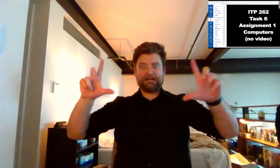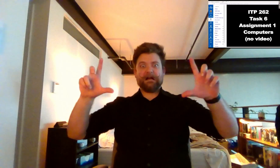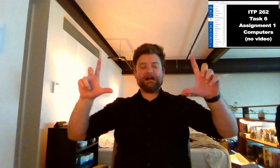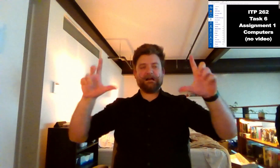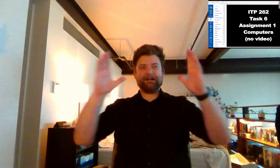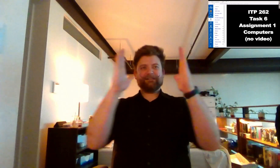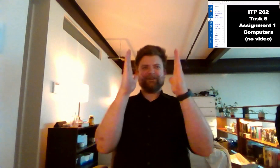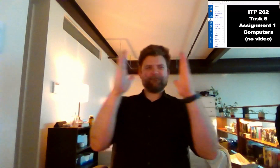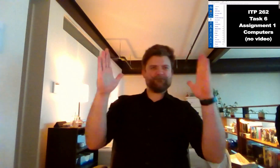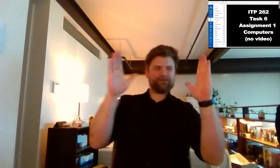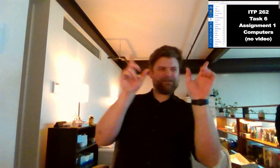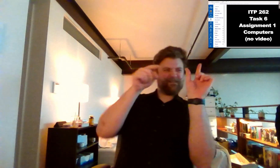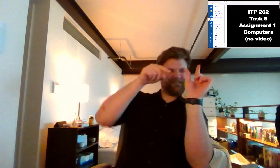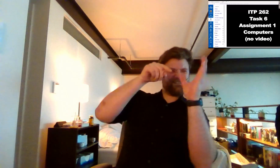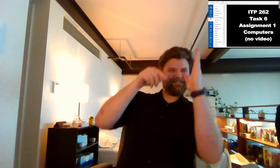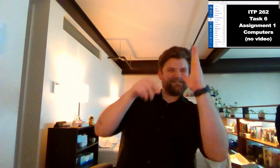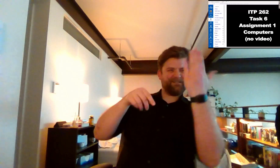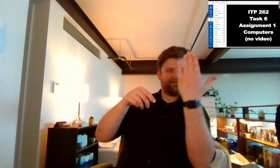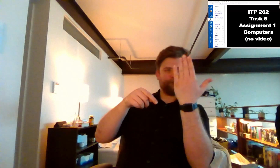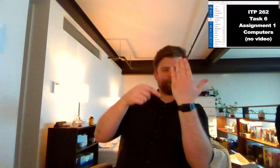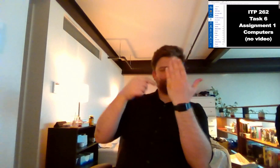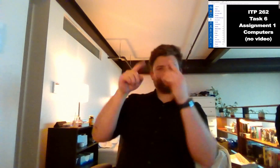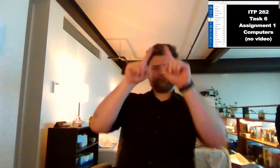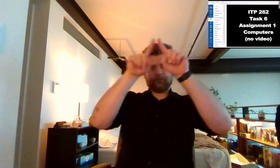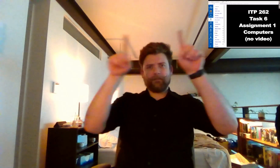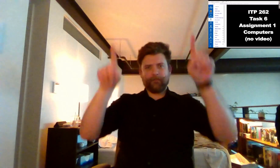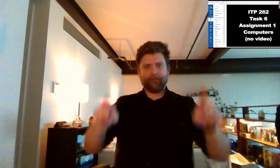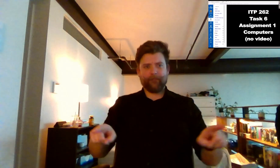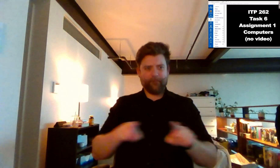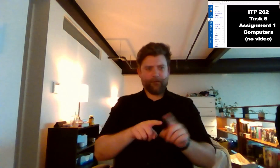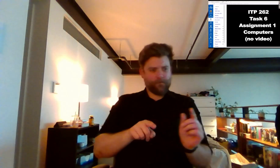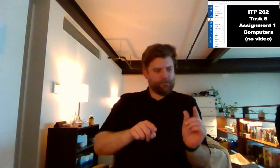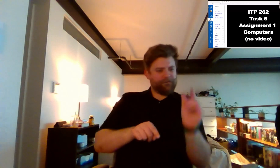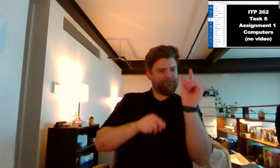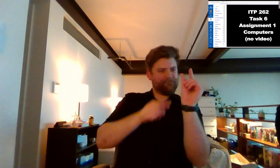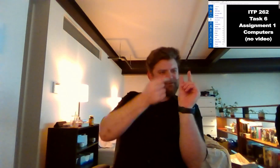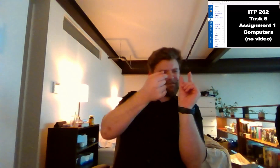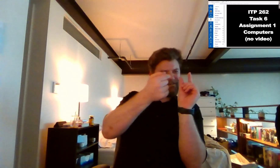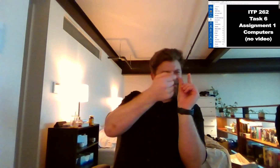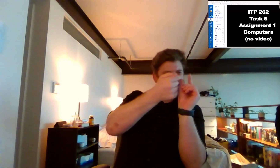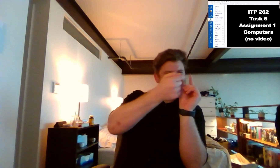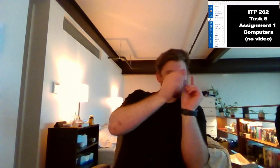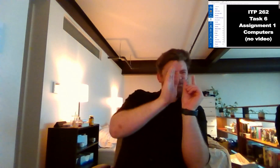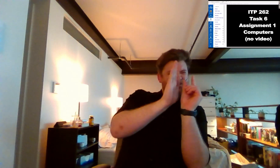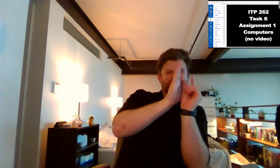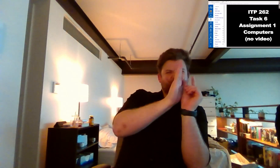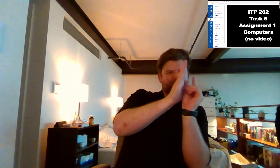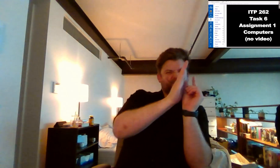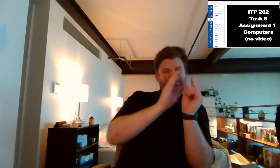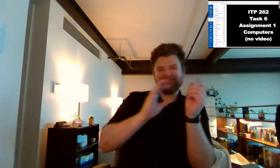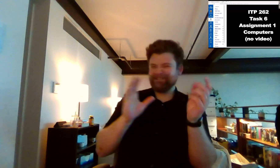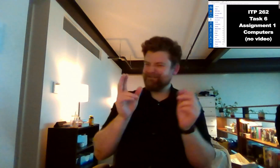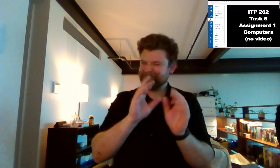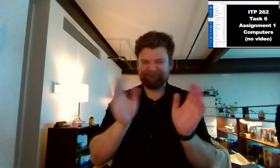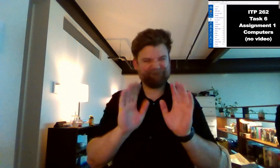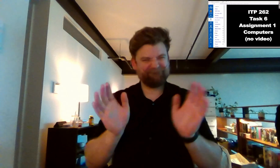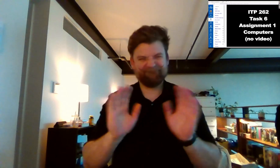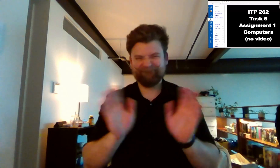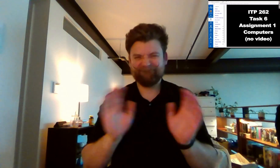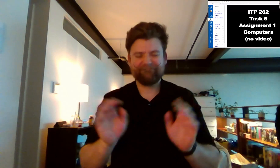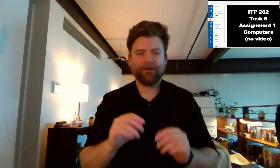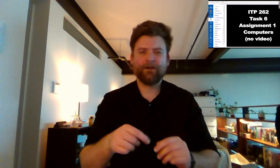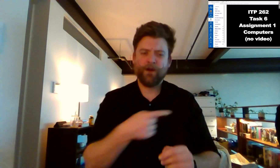Are you going to want to have to read that, you know, like maybe from your wife? No. So the margins are really important.